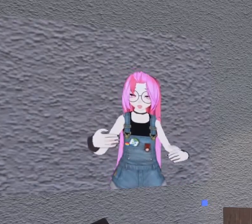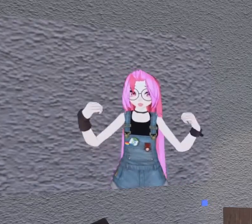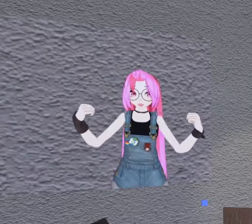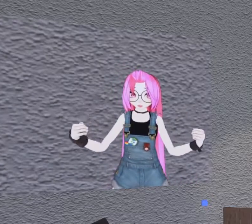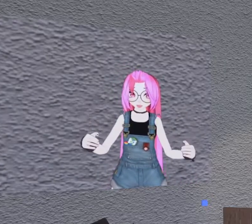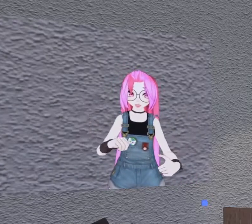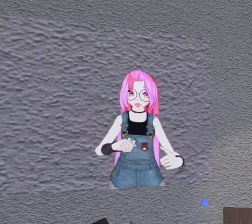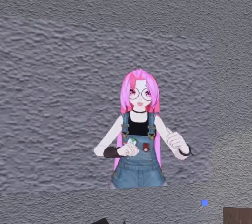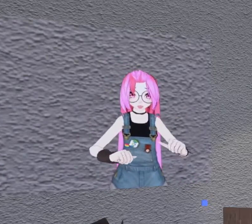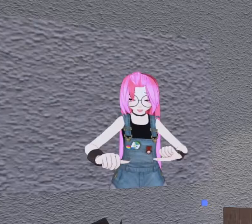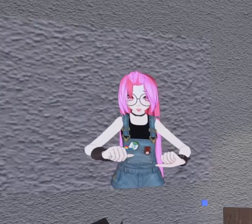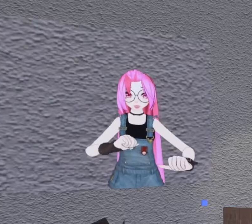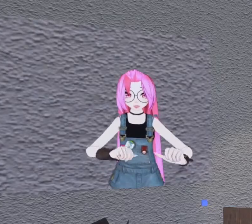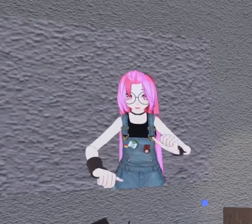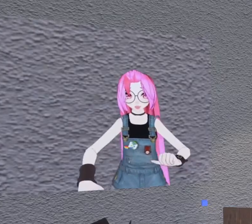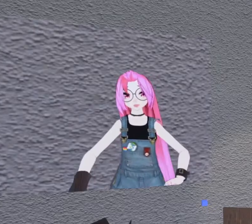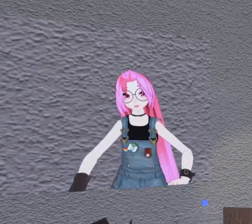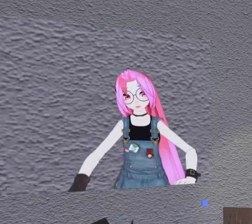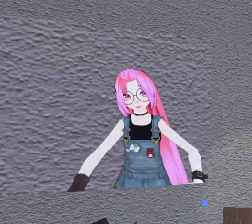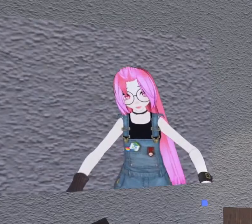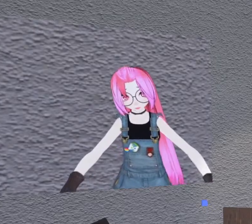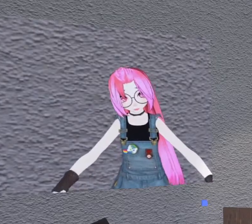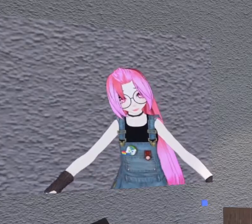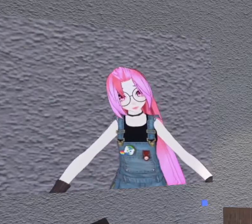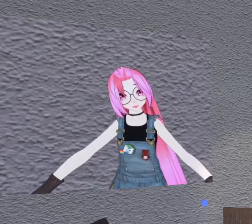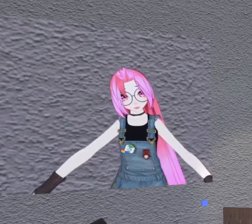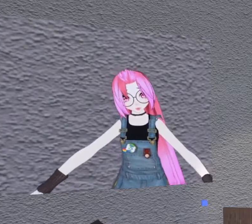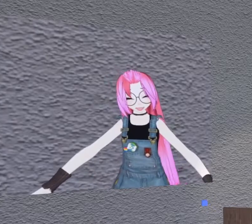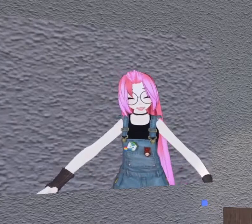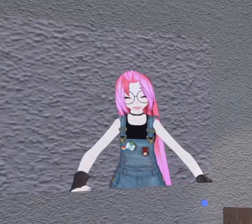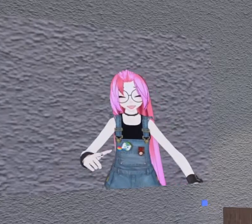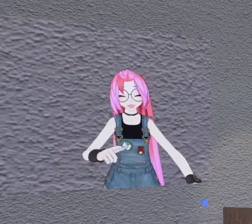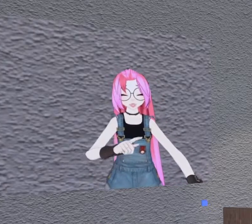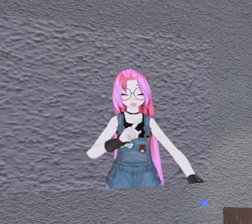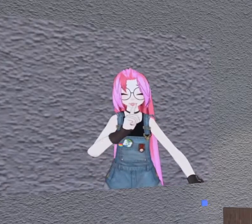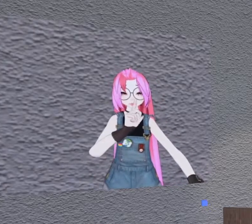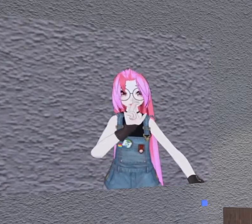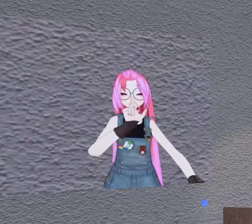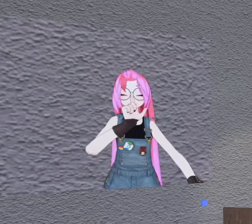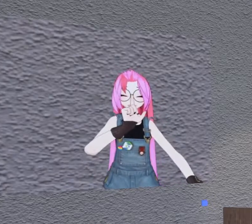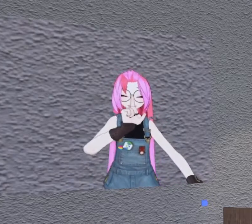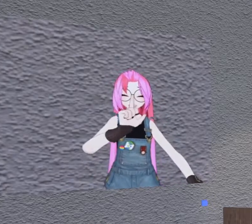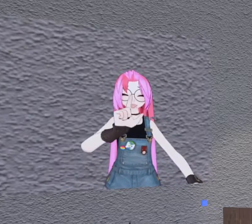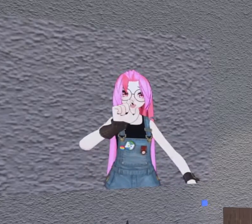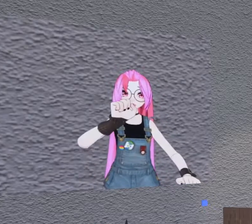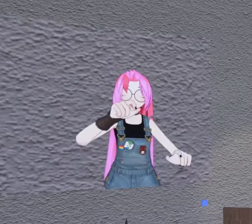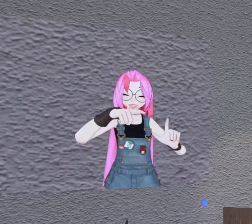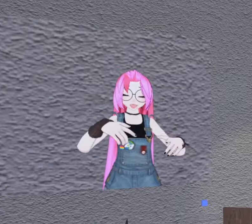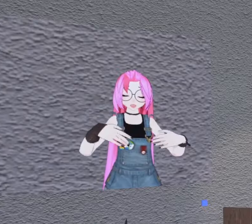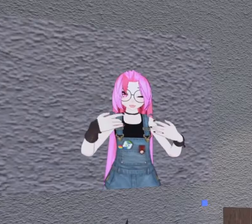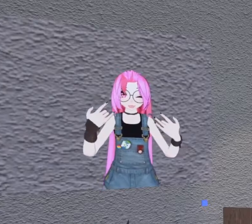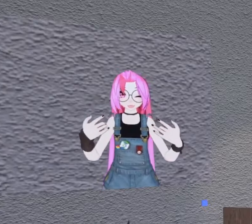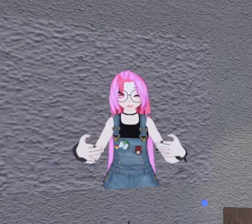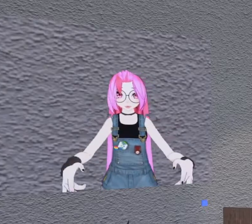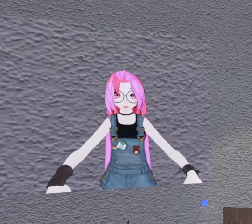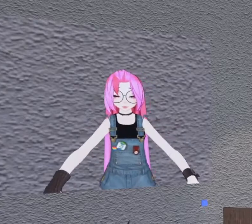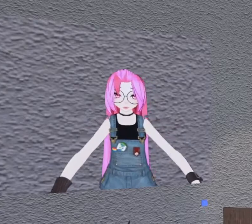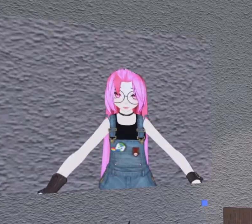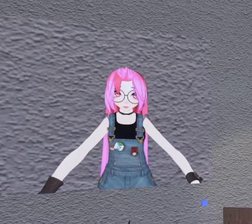of how you're moving. Yeah. All right, Lone, what's up?